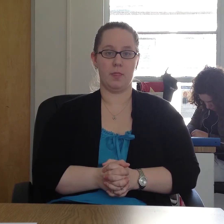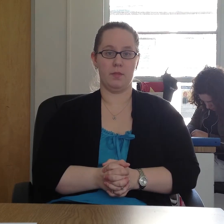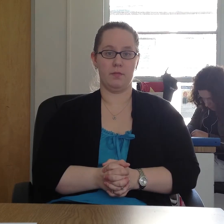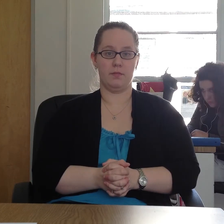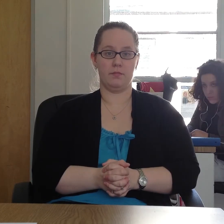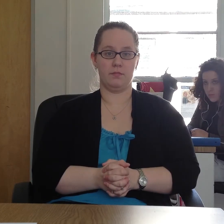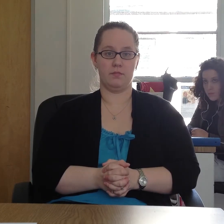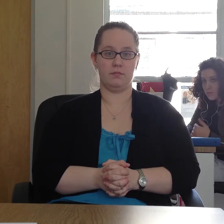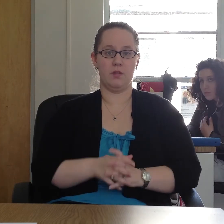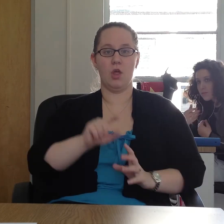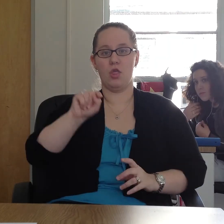Thermophilic.